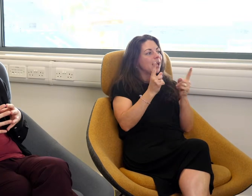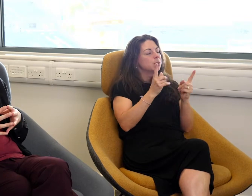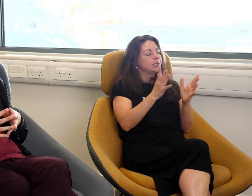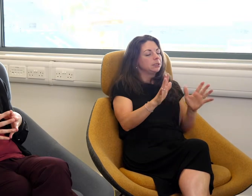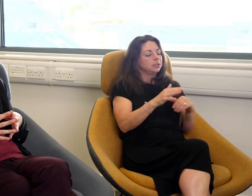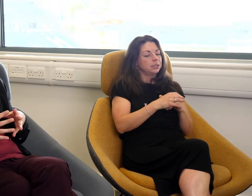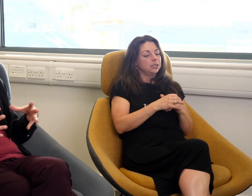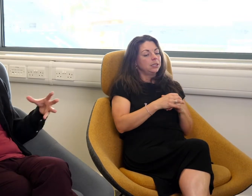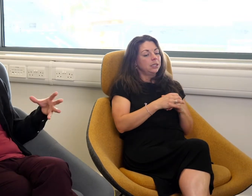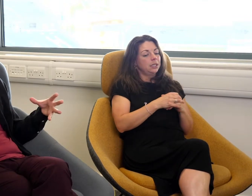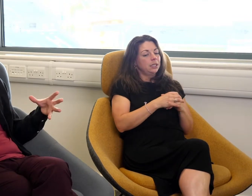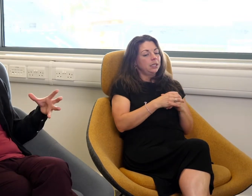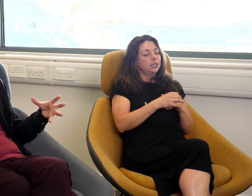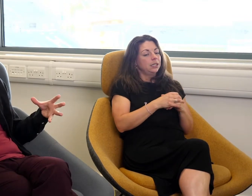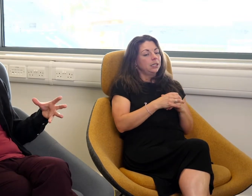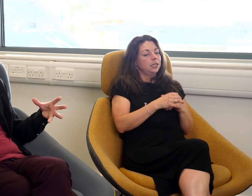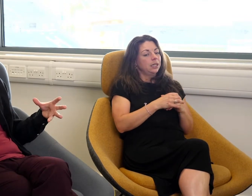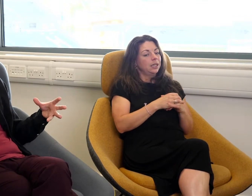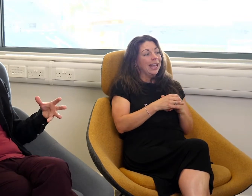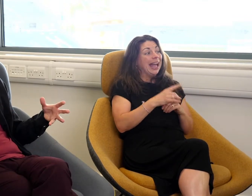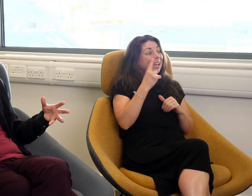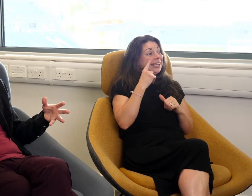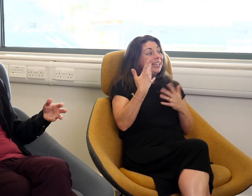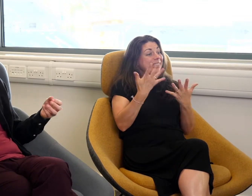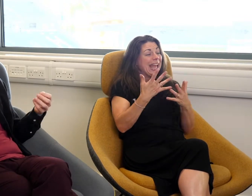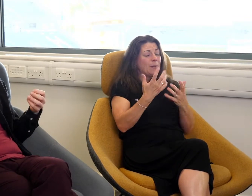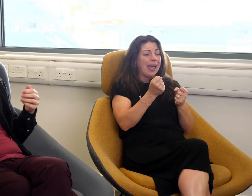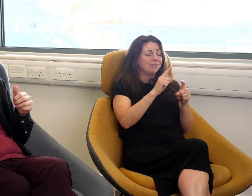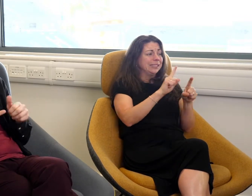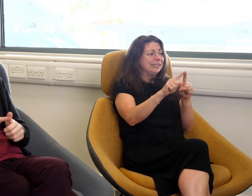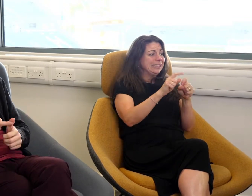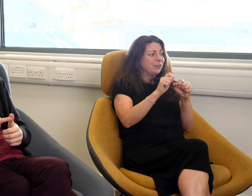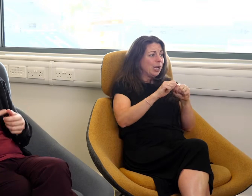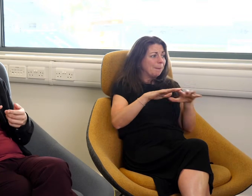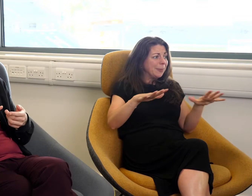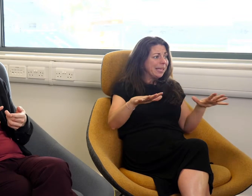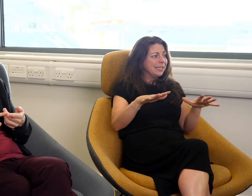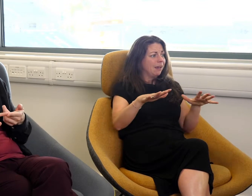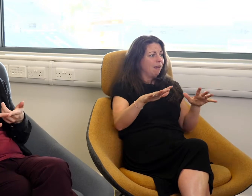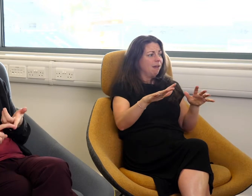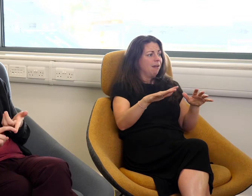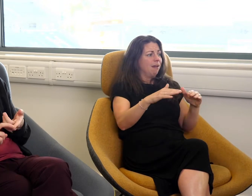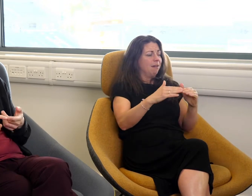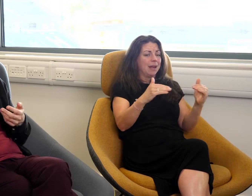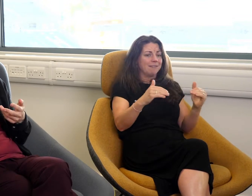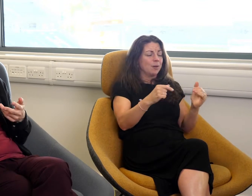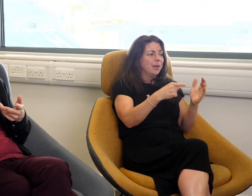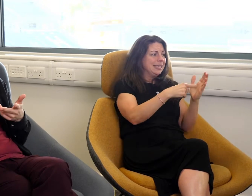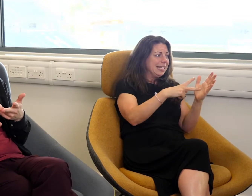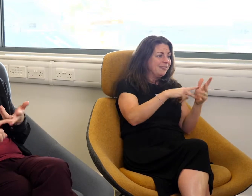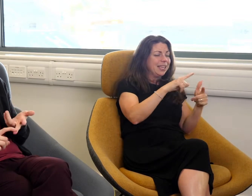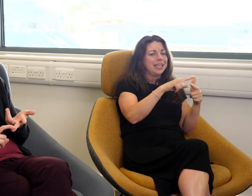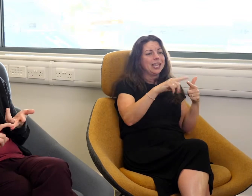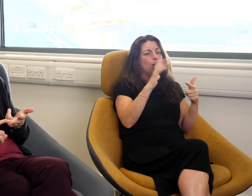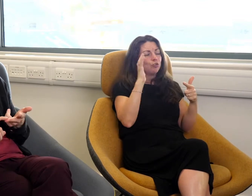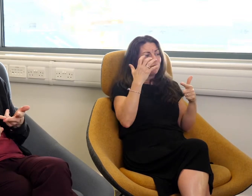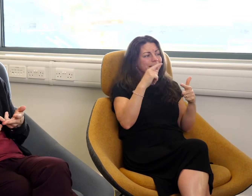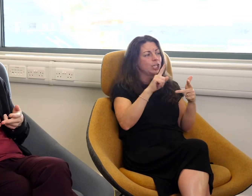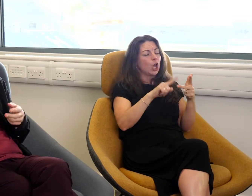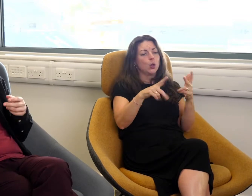whole different variety of media now that we have, you know, we have TV, we have radio, we have sort of social media, all